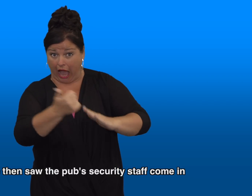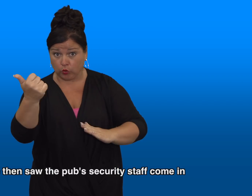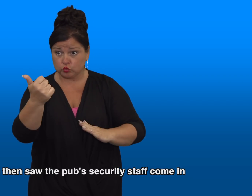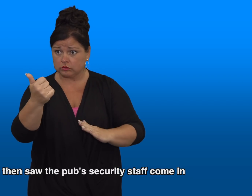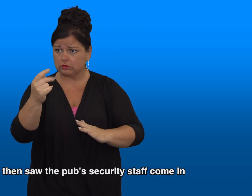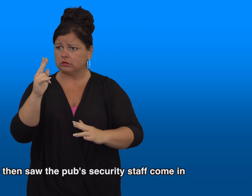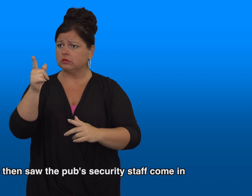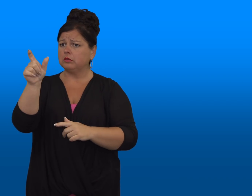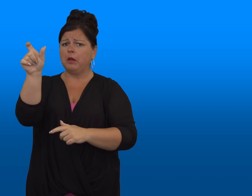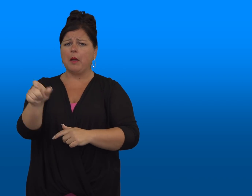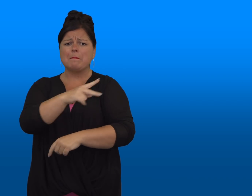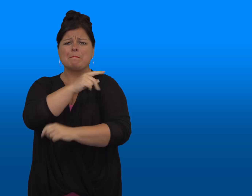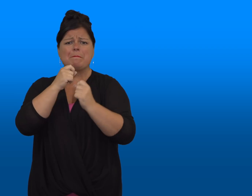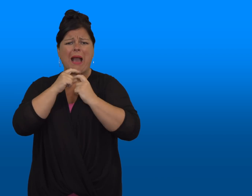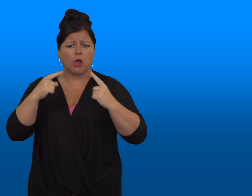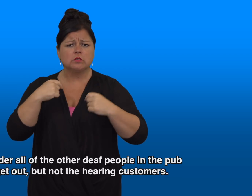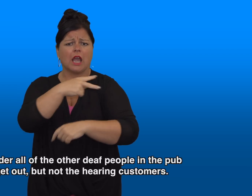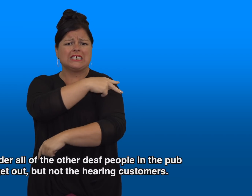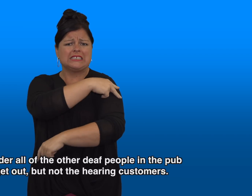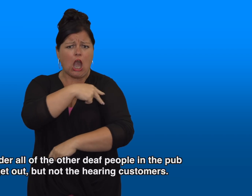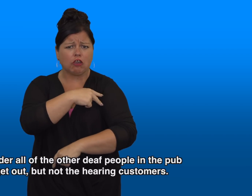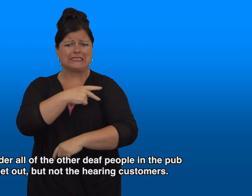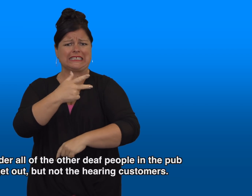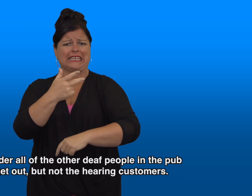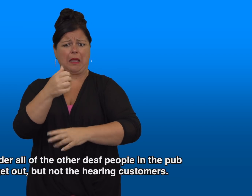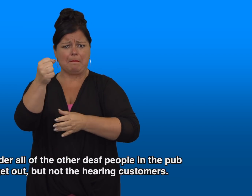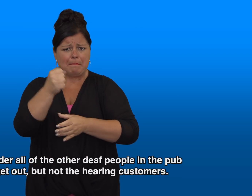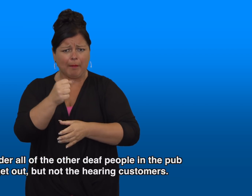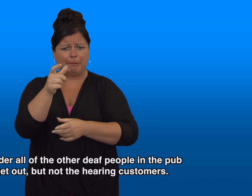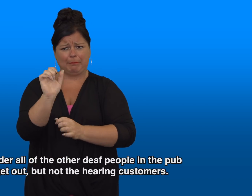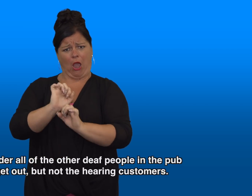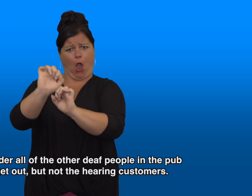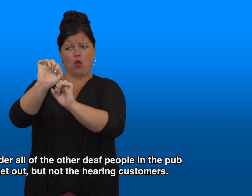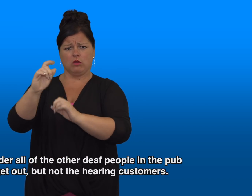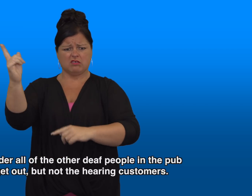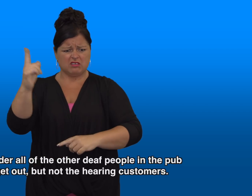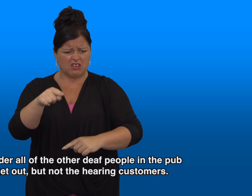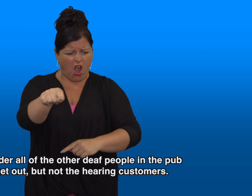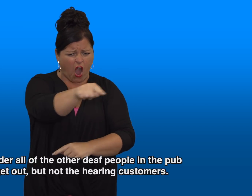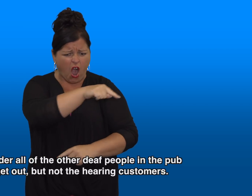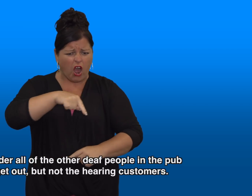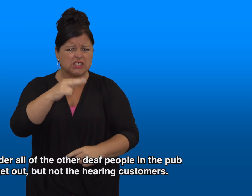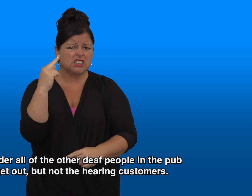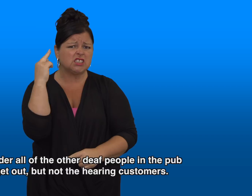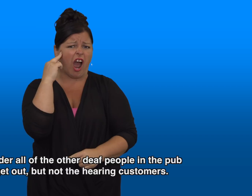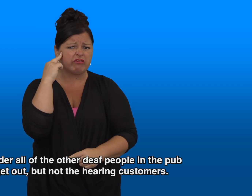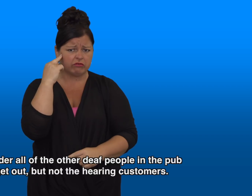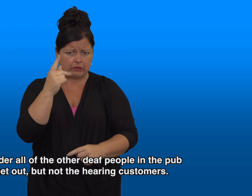security staff come in. They ordered all of the other deaf people in the pub to get out, but did not do the